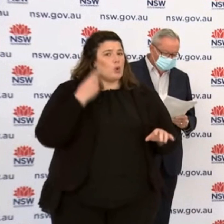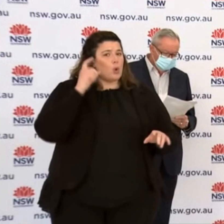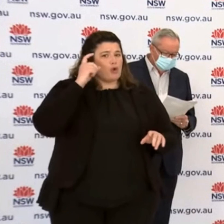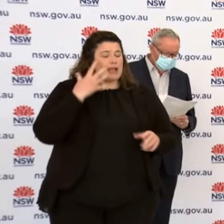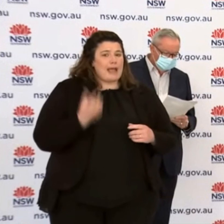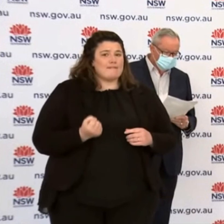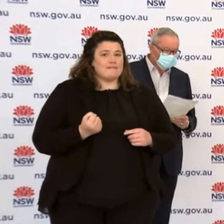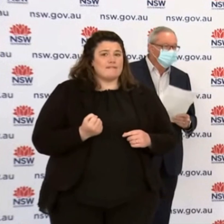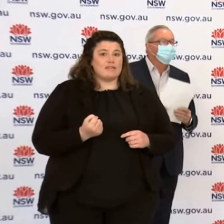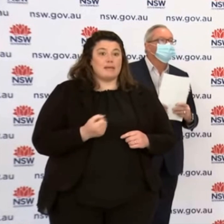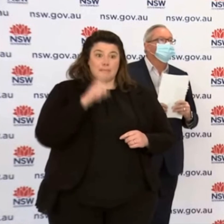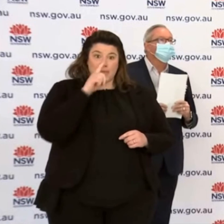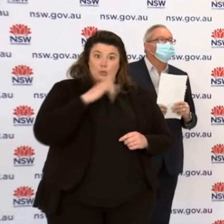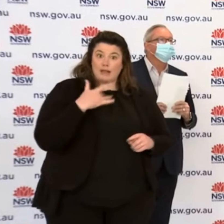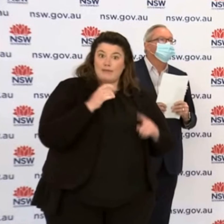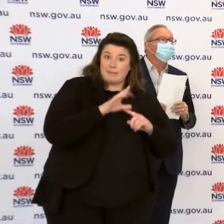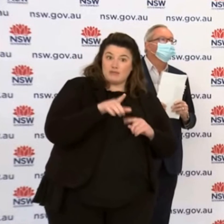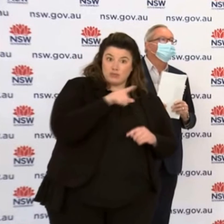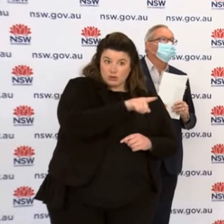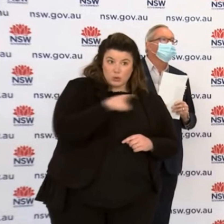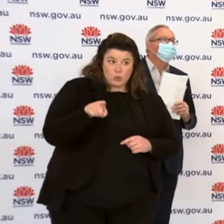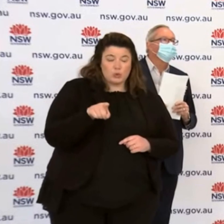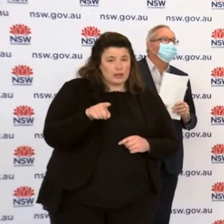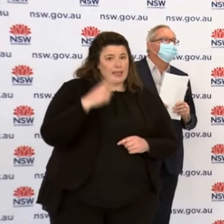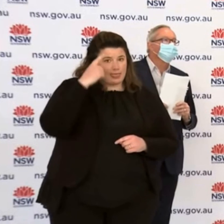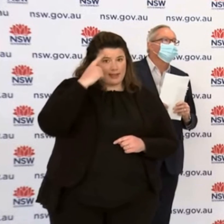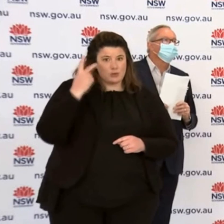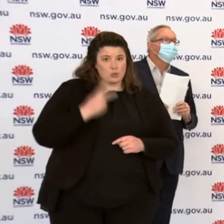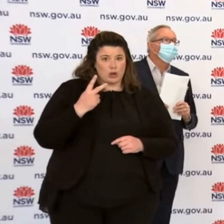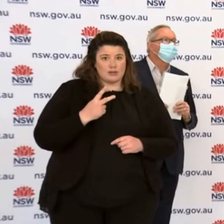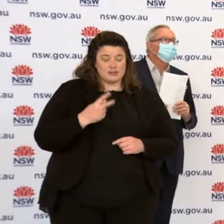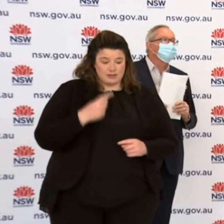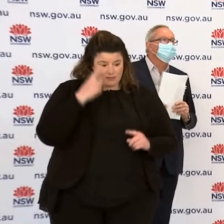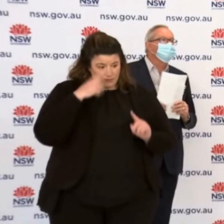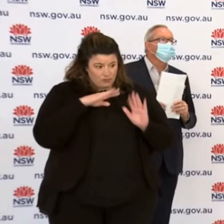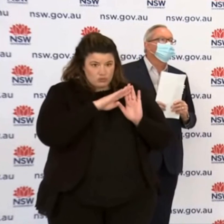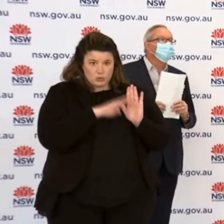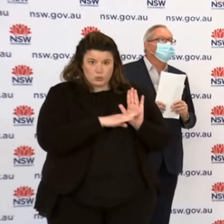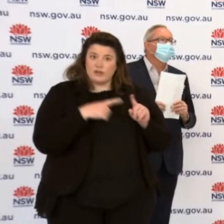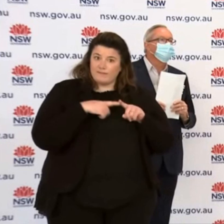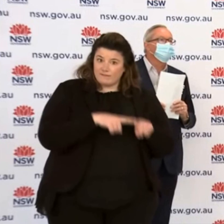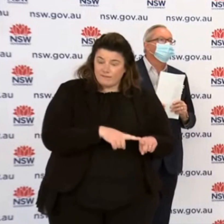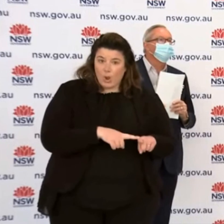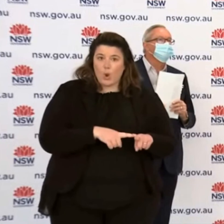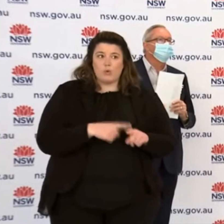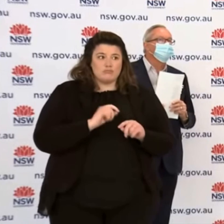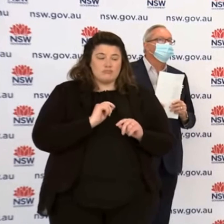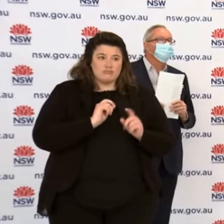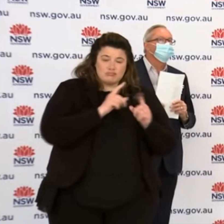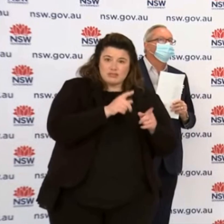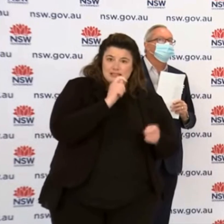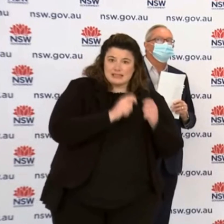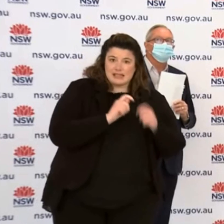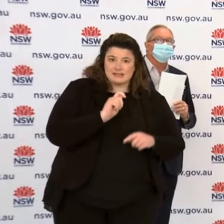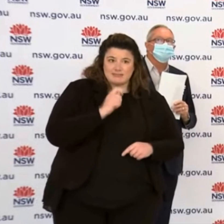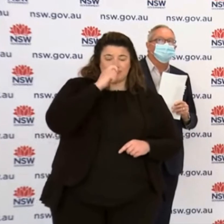in that Penrith area is, look, take this really seriously, follow all those COVID health safe advice, but importantly, get